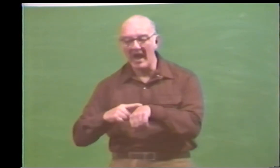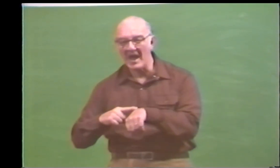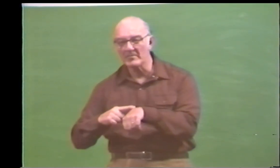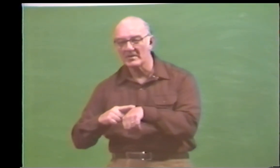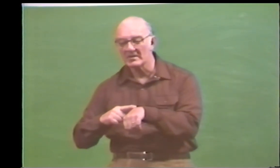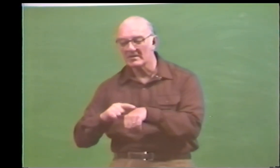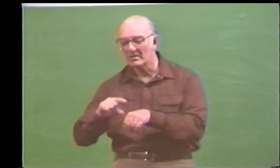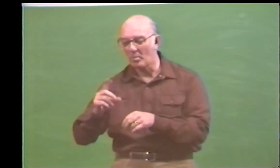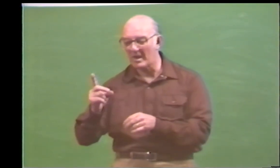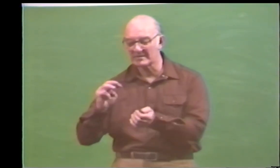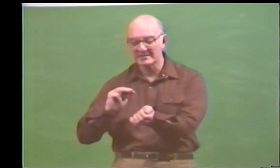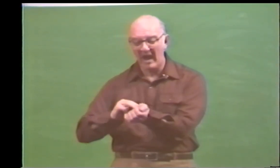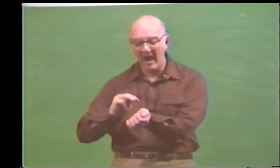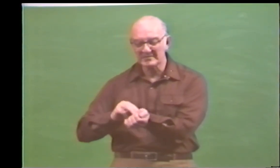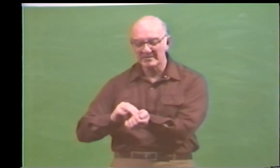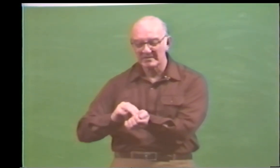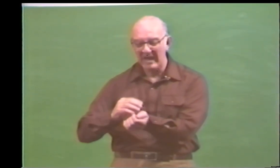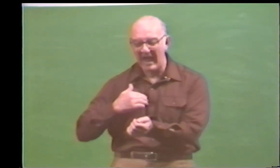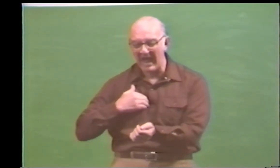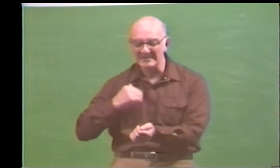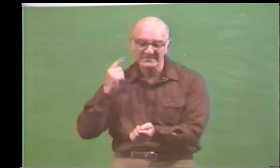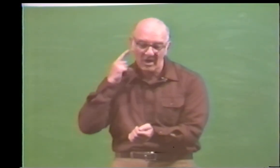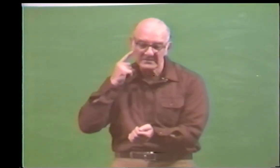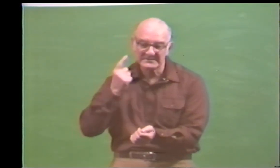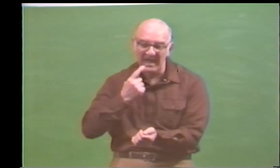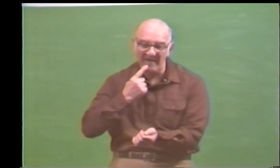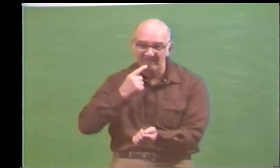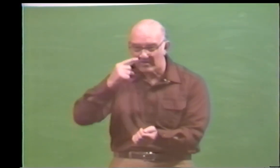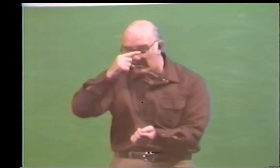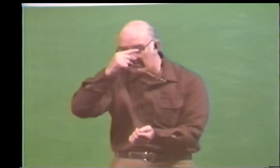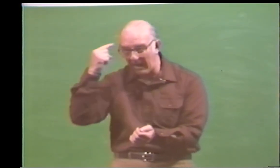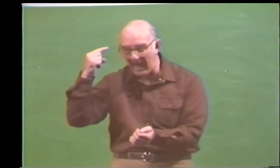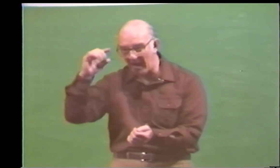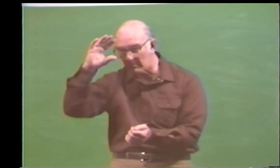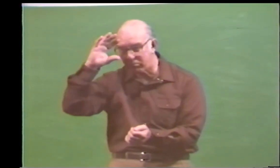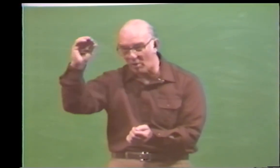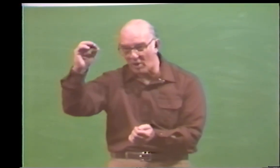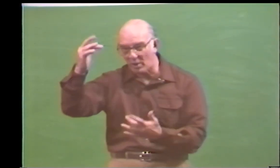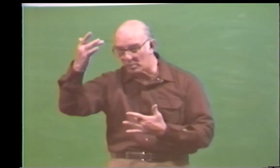time, when the doctor has a deaf black boy who's